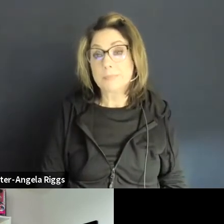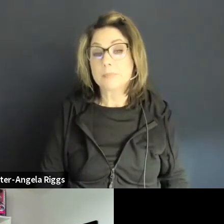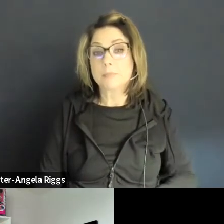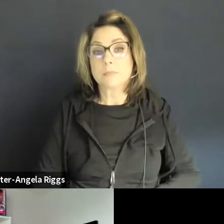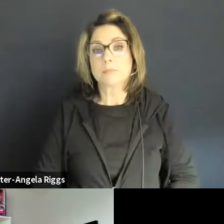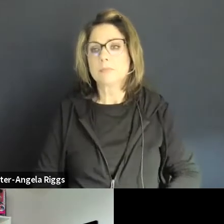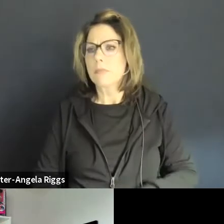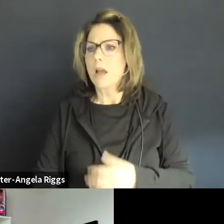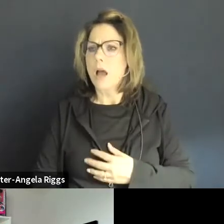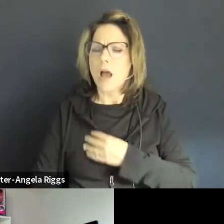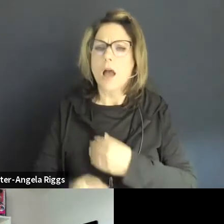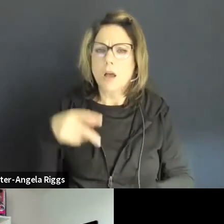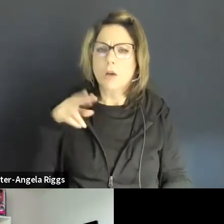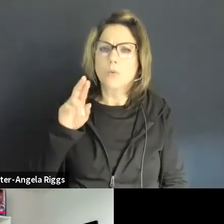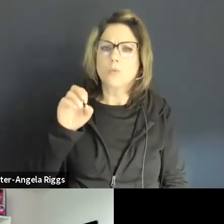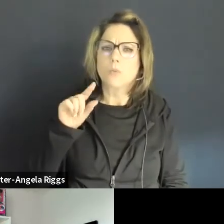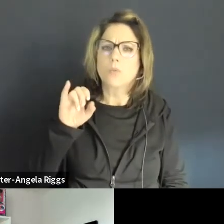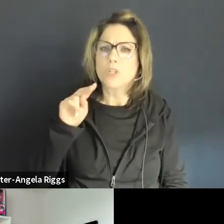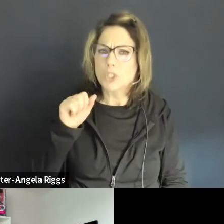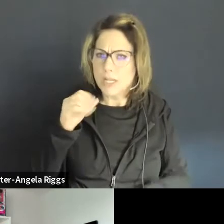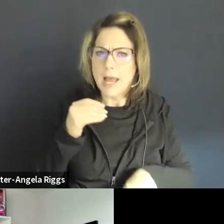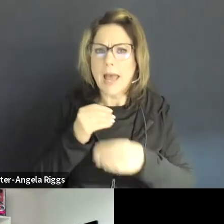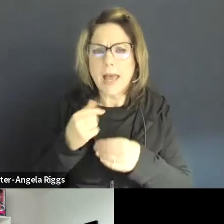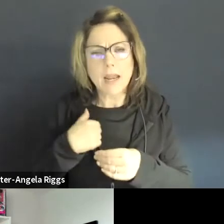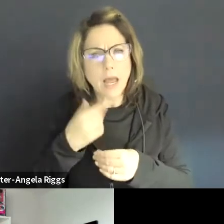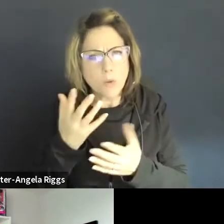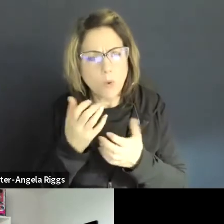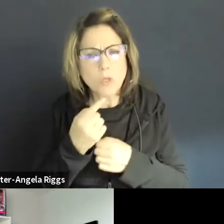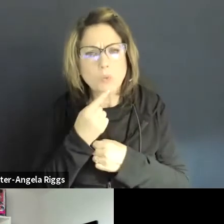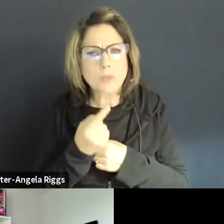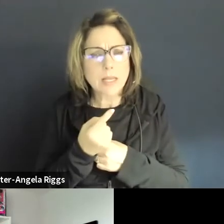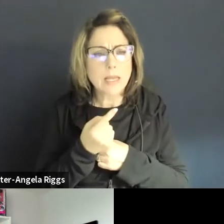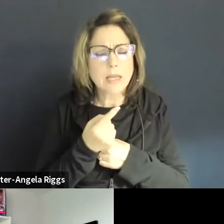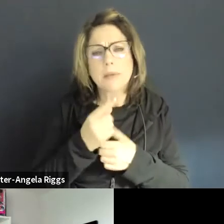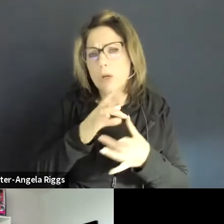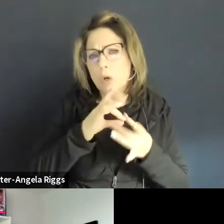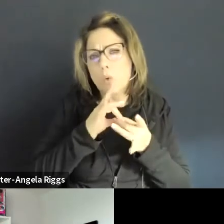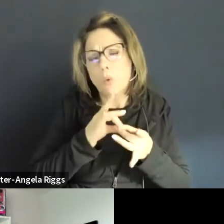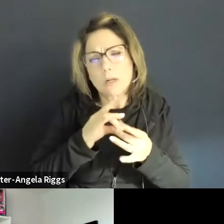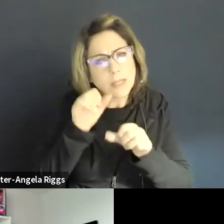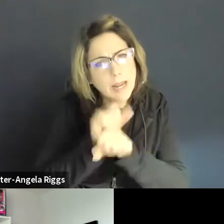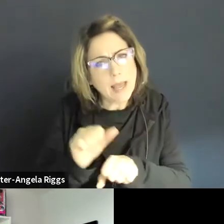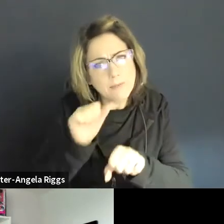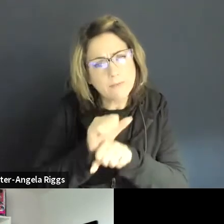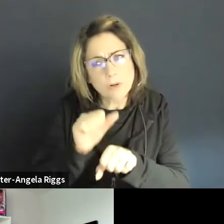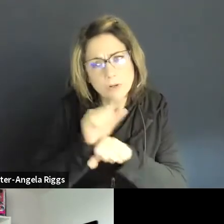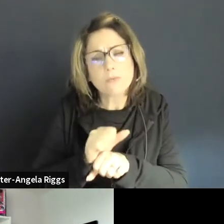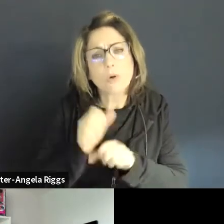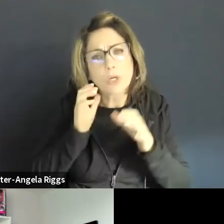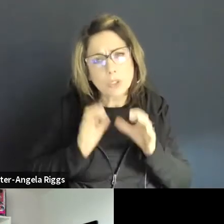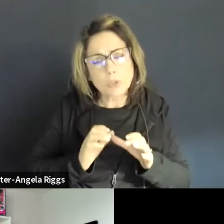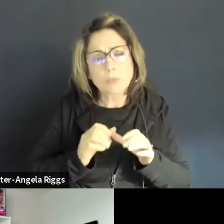Daniel, I'd like to add to that as well. And I Sure. think that it would be a coordinated effort for consumers to